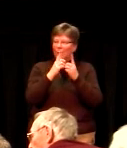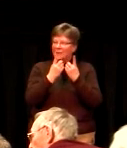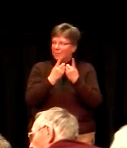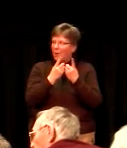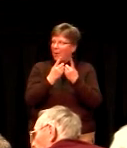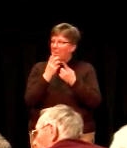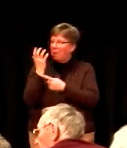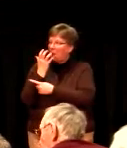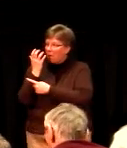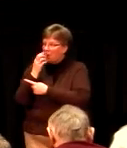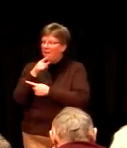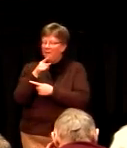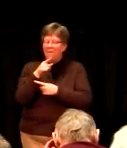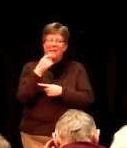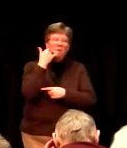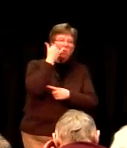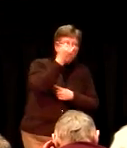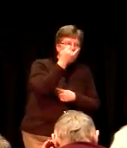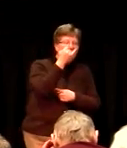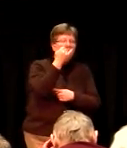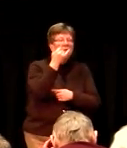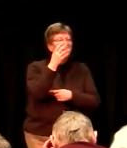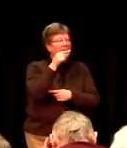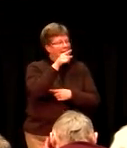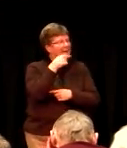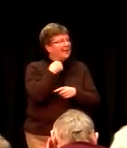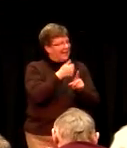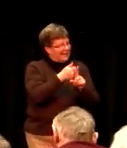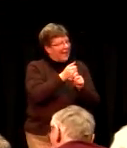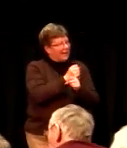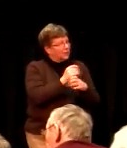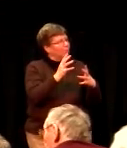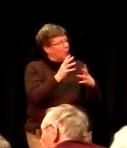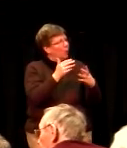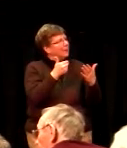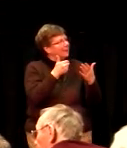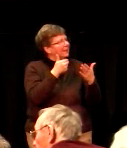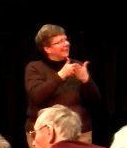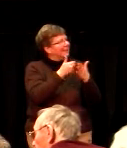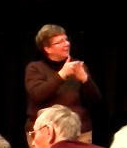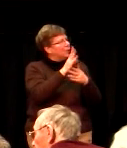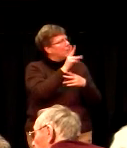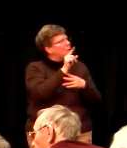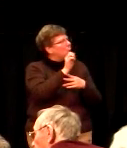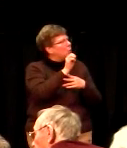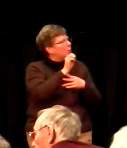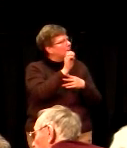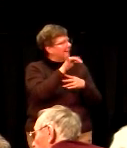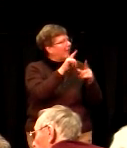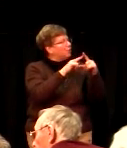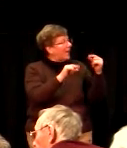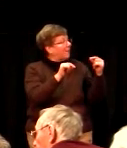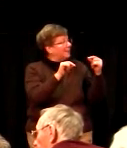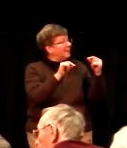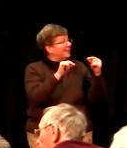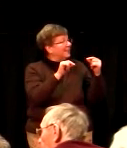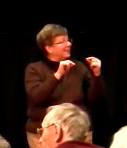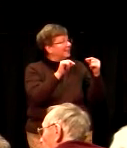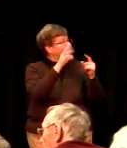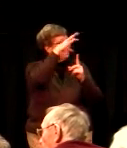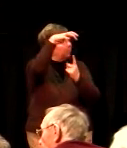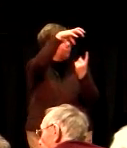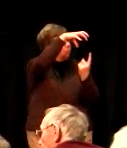wow. And they called up, and it had exploded, and so it was in pieces kind of in the woods.